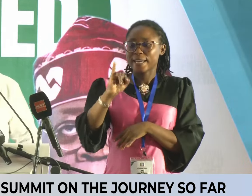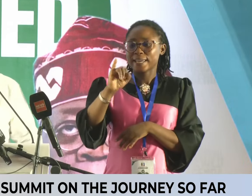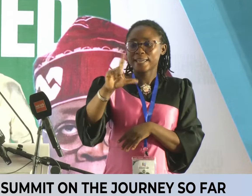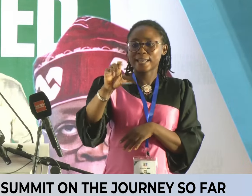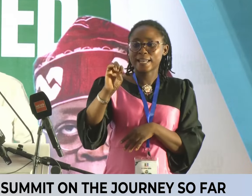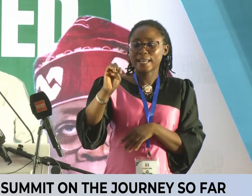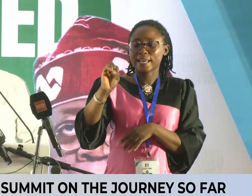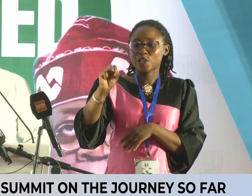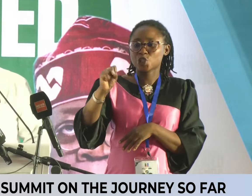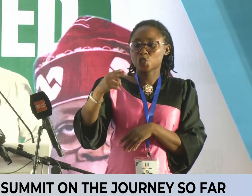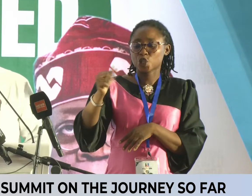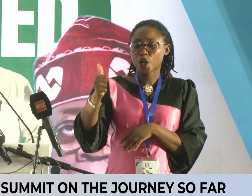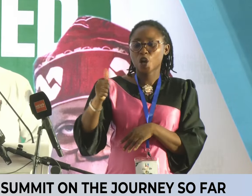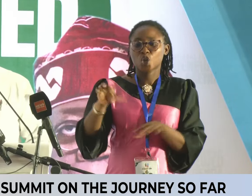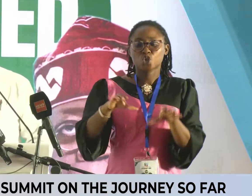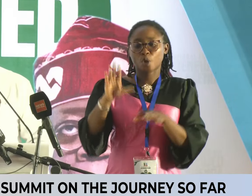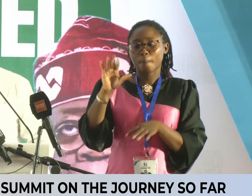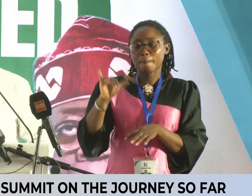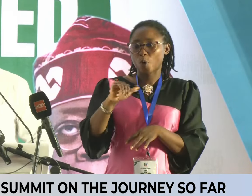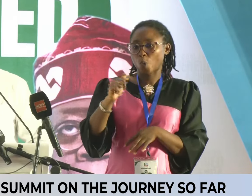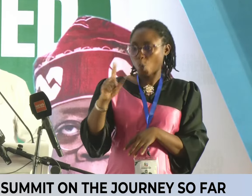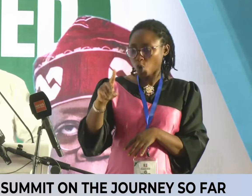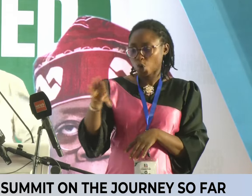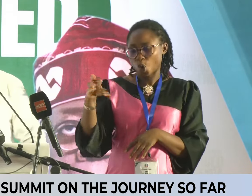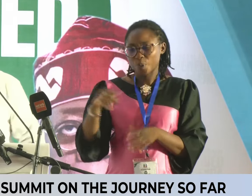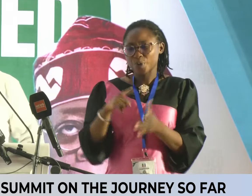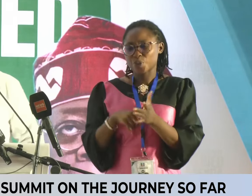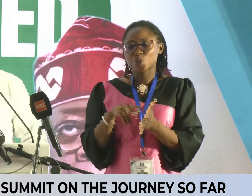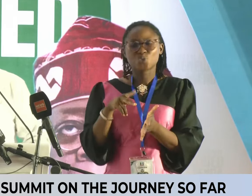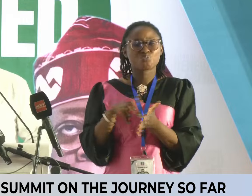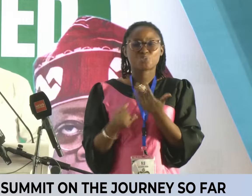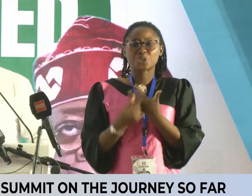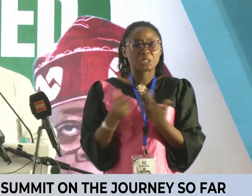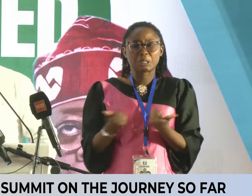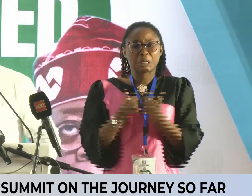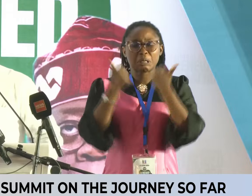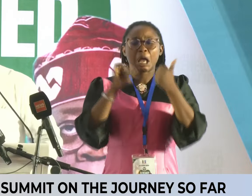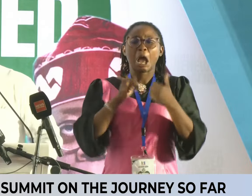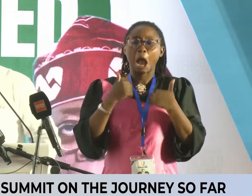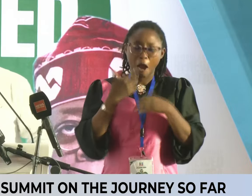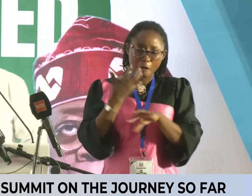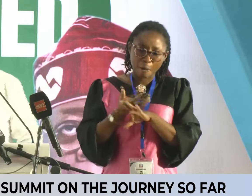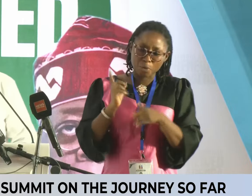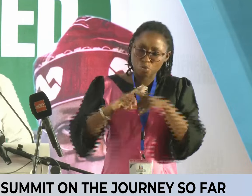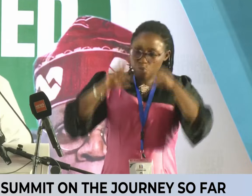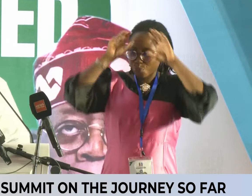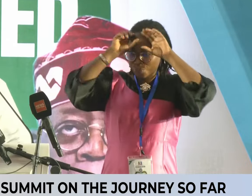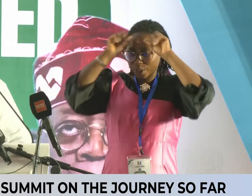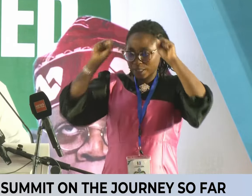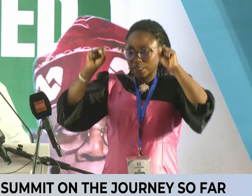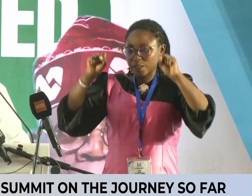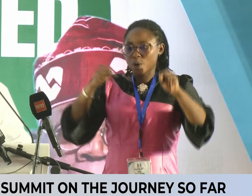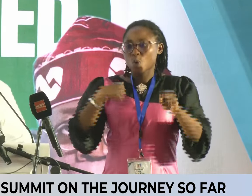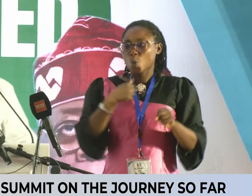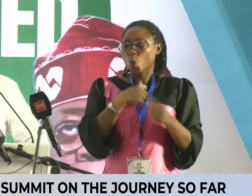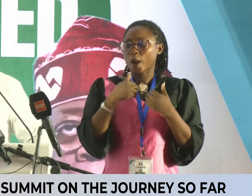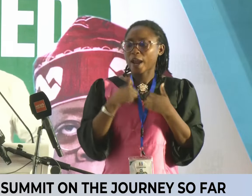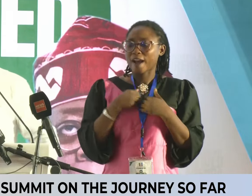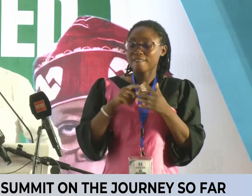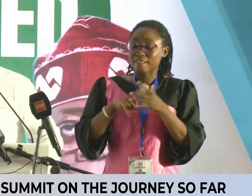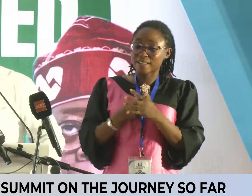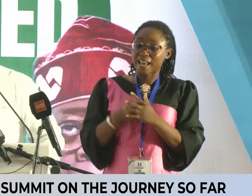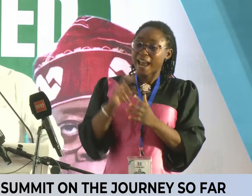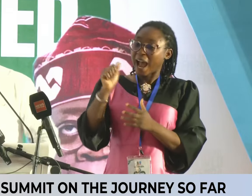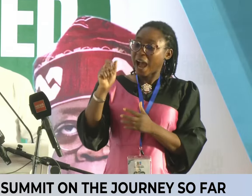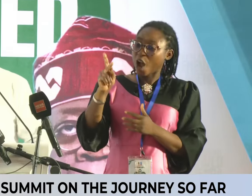done by COPEC. And this project is challenged. I've already appealed to Mr. President. And we have the Ilesha